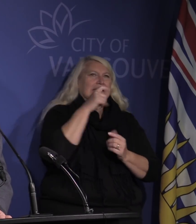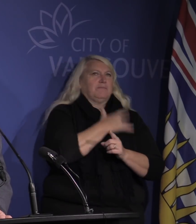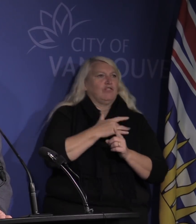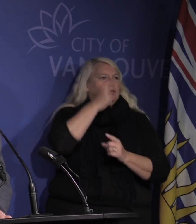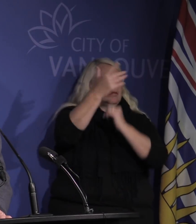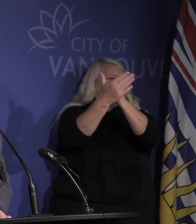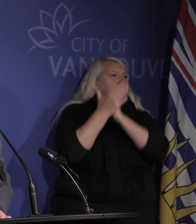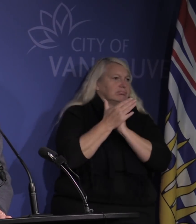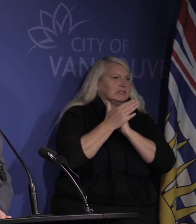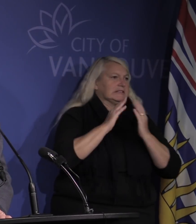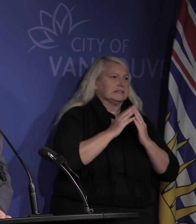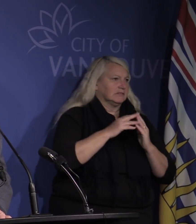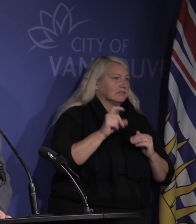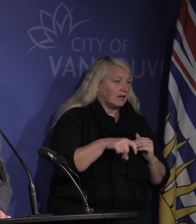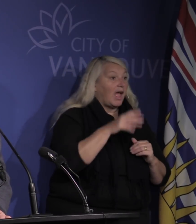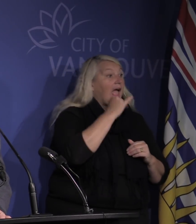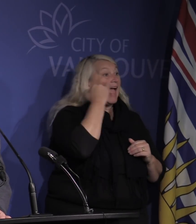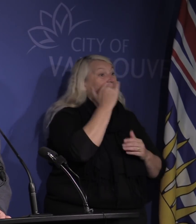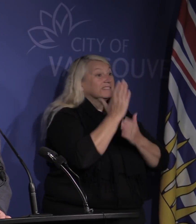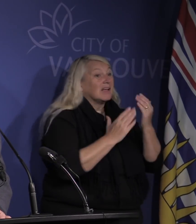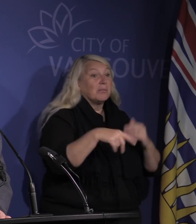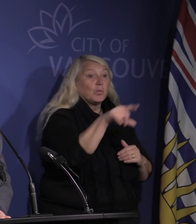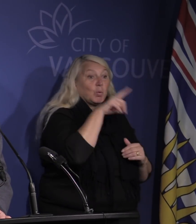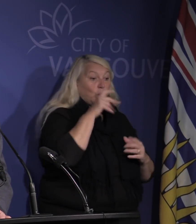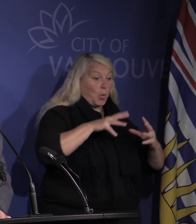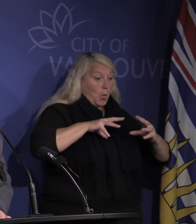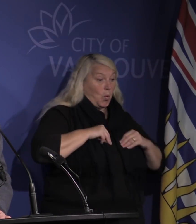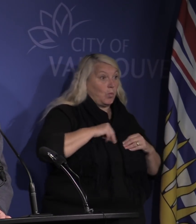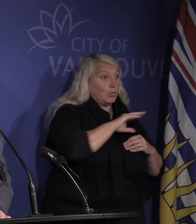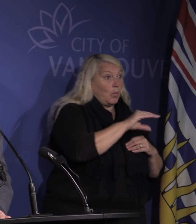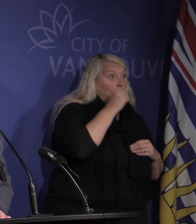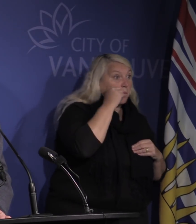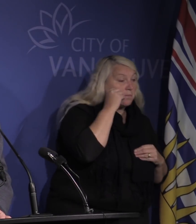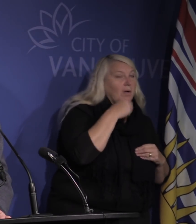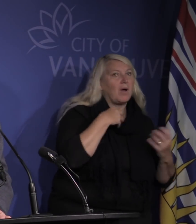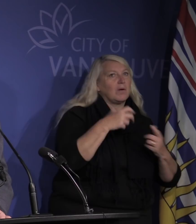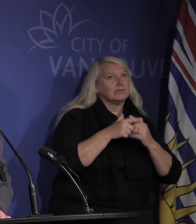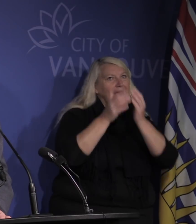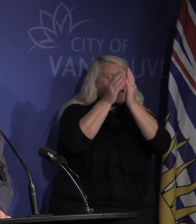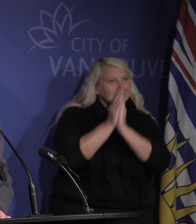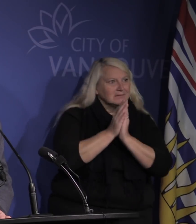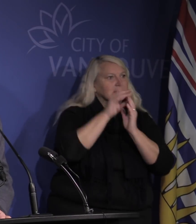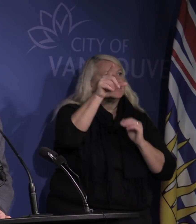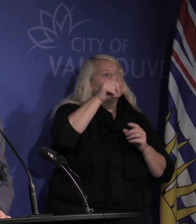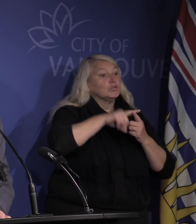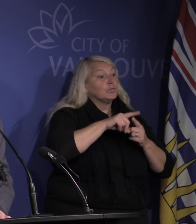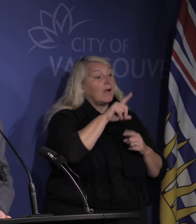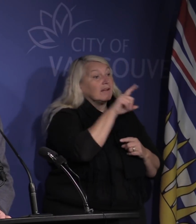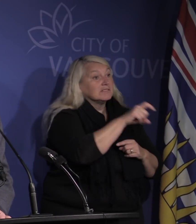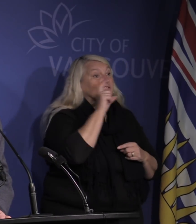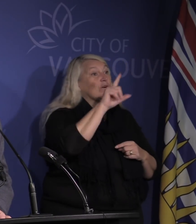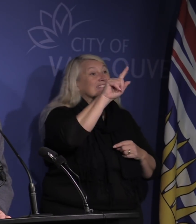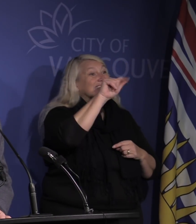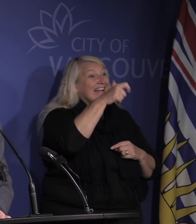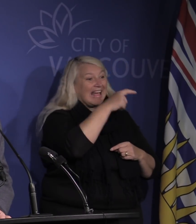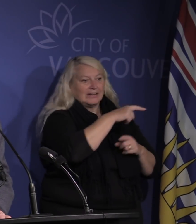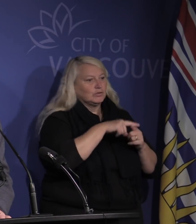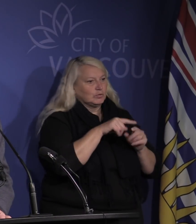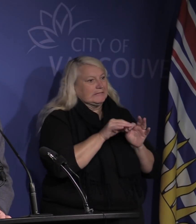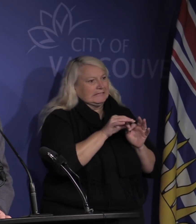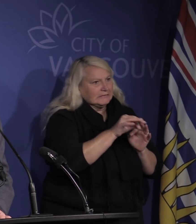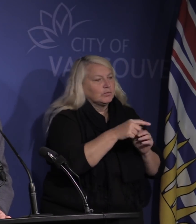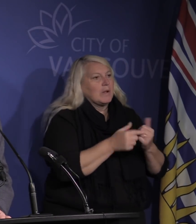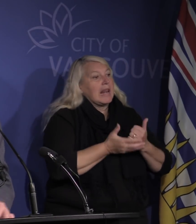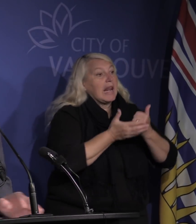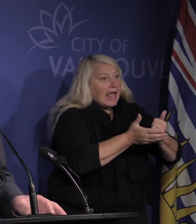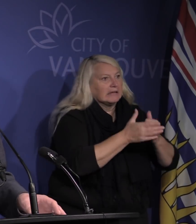to be to own your home, I want to make sure the province expands the residential tax deferment program to cover more